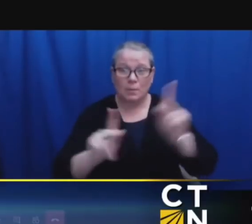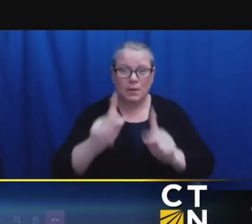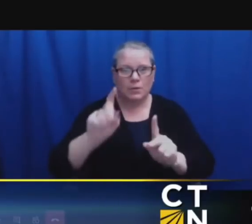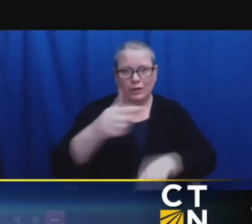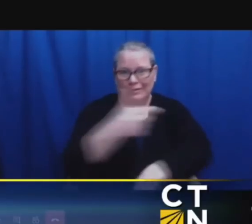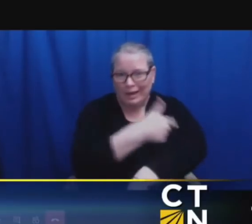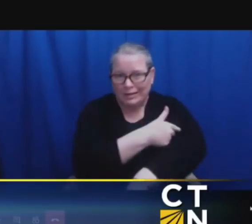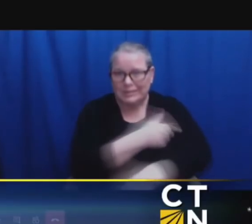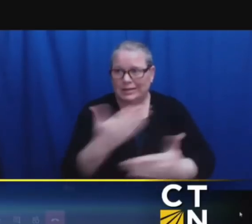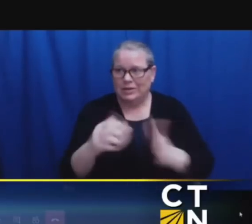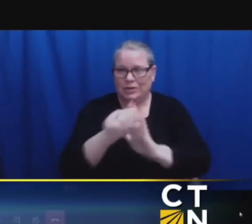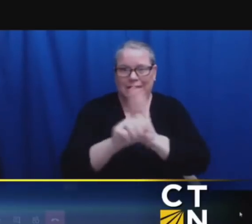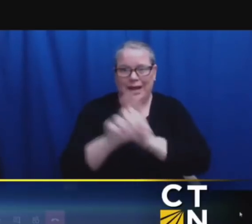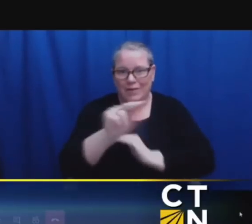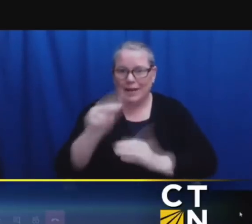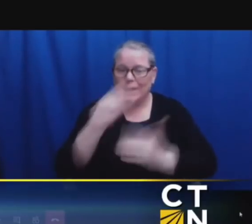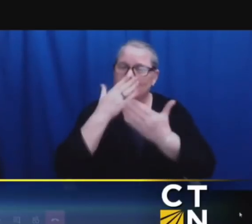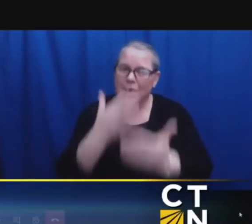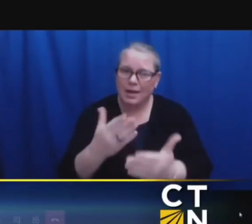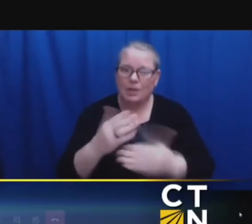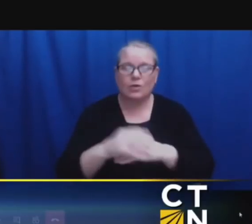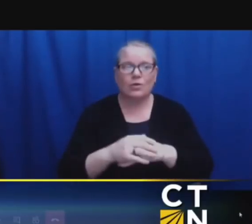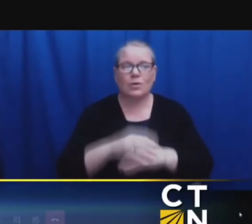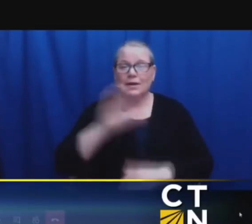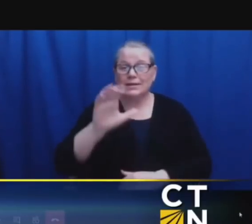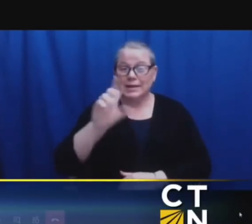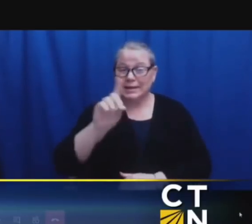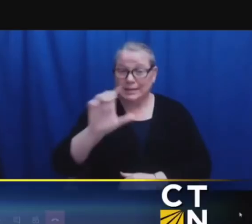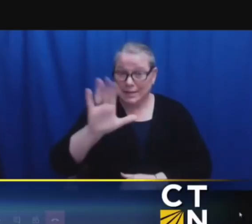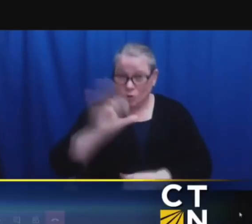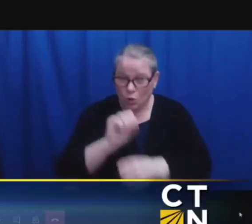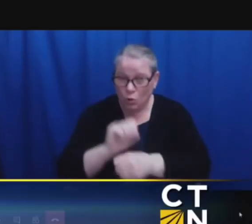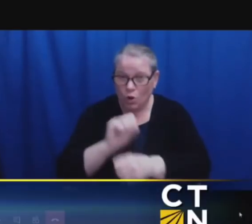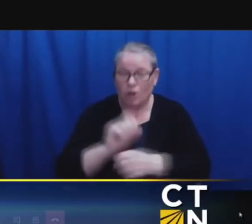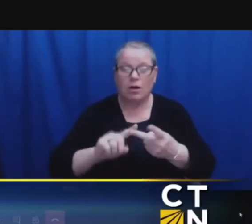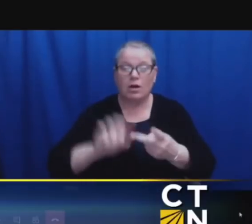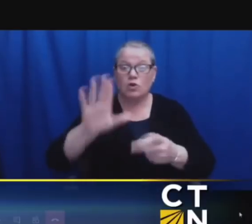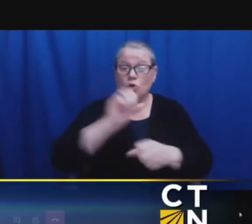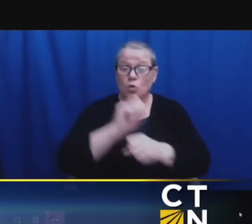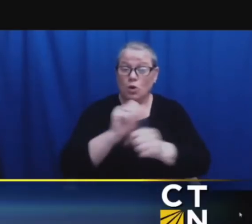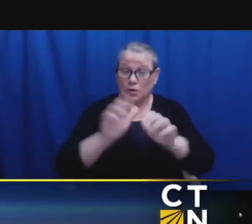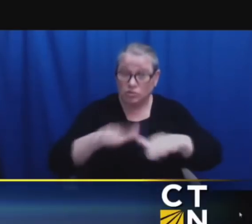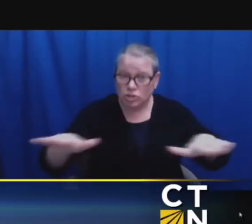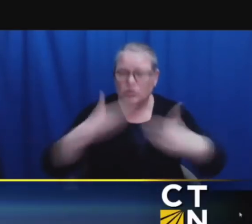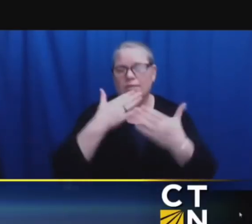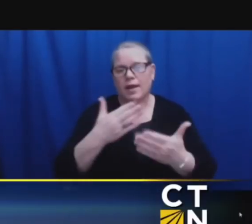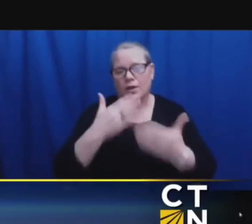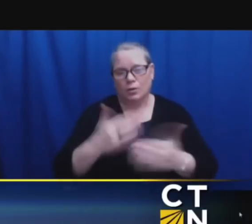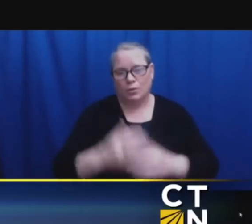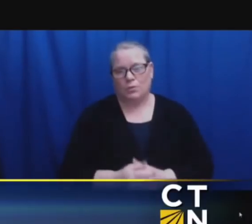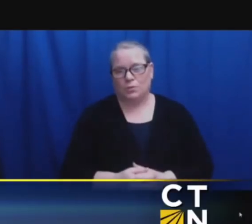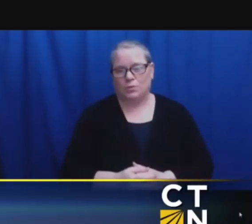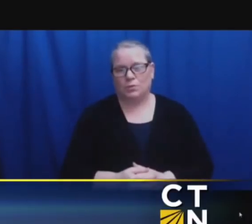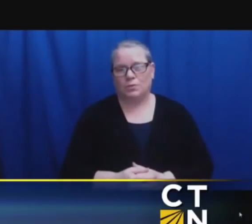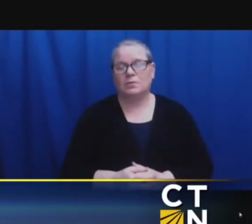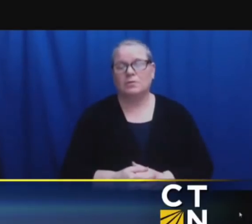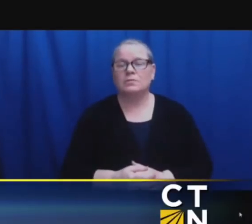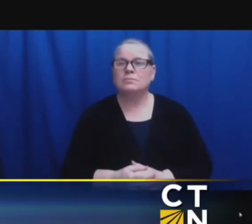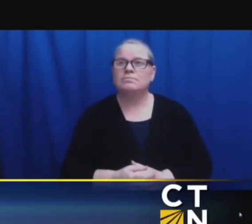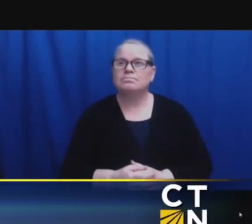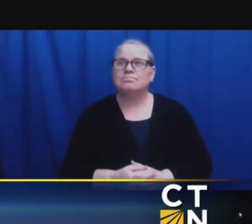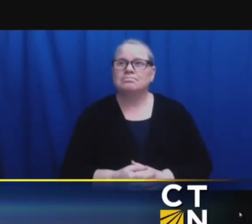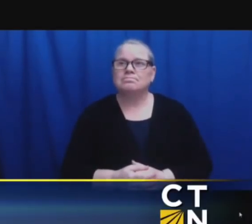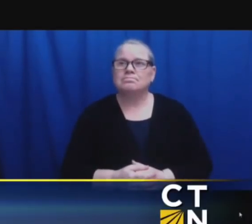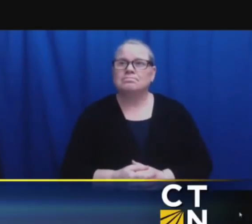in this state, and what you did with CDC and what you do for kids. And let me just say, we gave you some